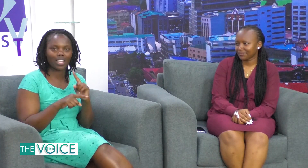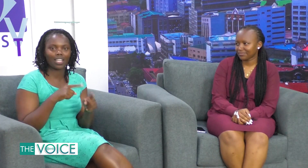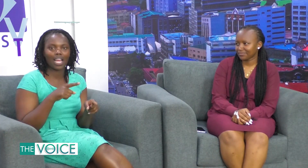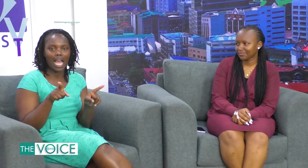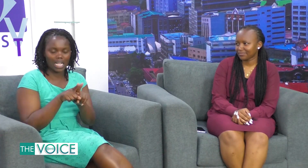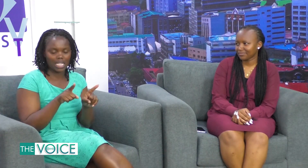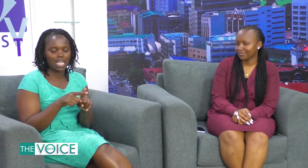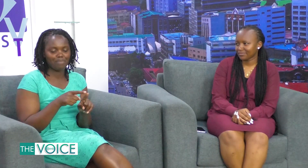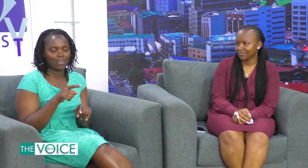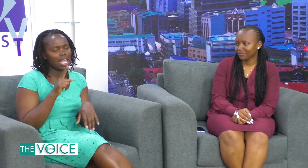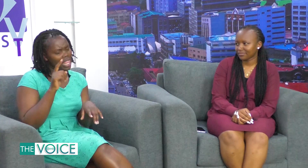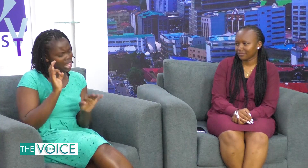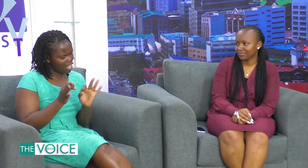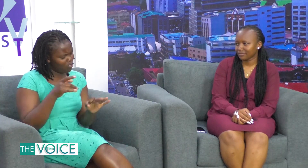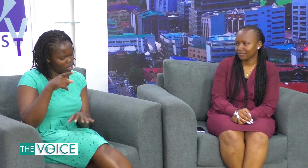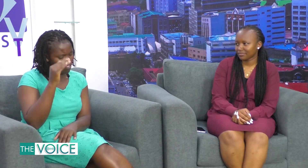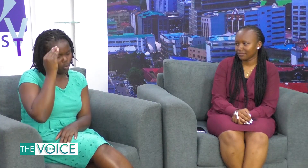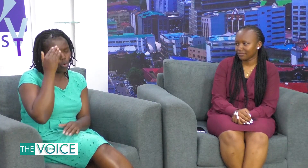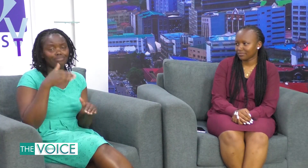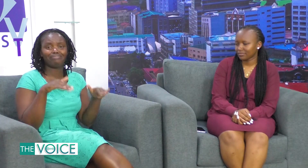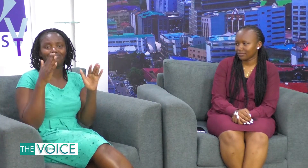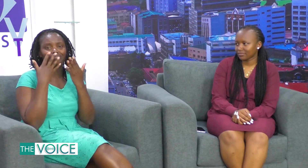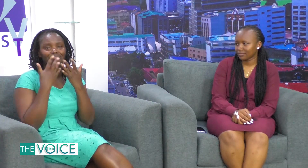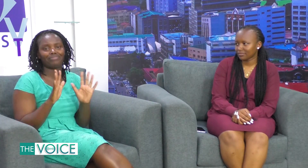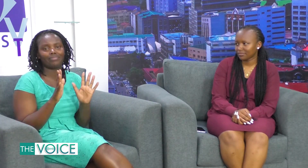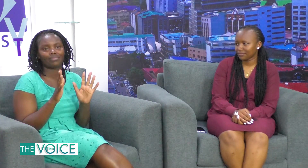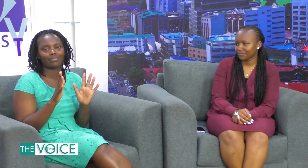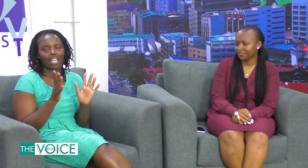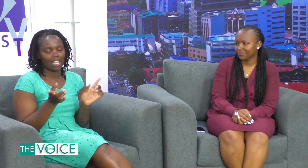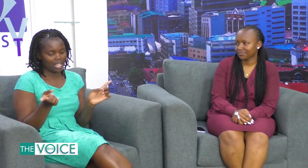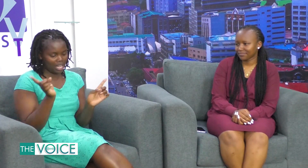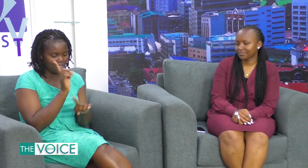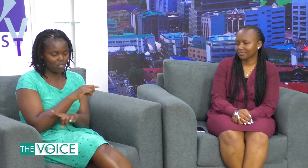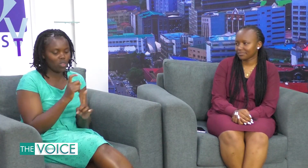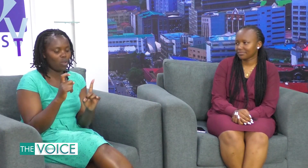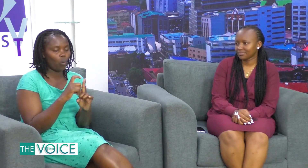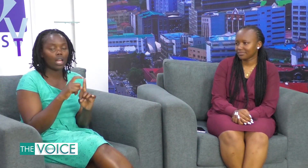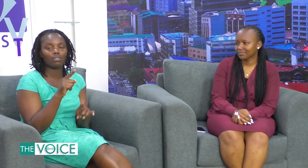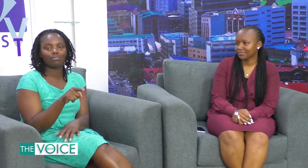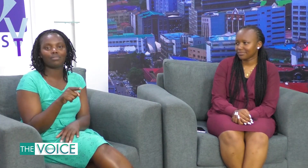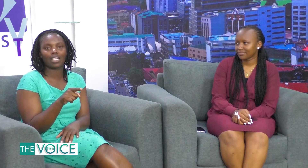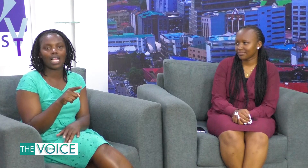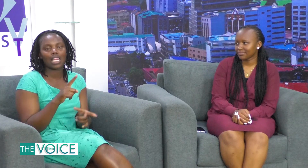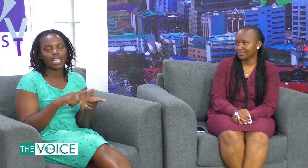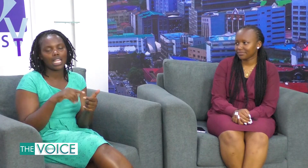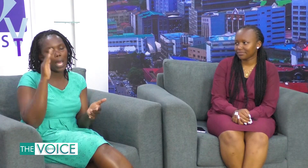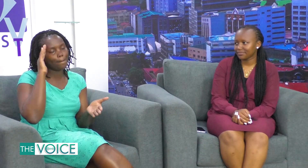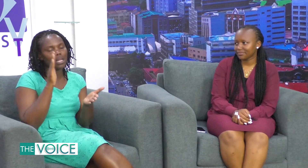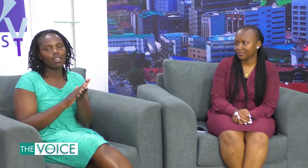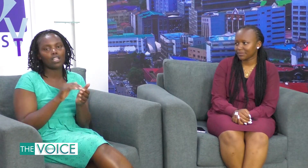is a word that we need to work on, okay? So also, if you know and if you want to give up, please don't. Go back to the word